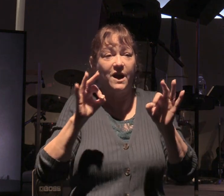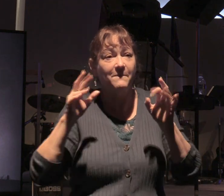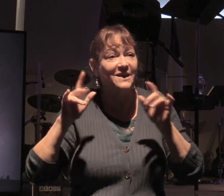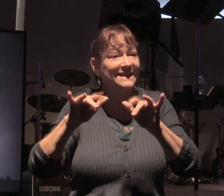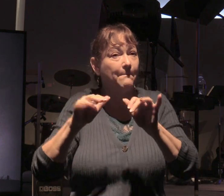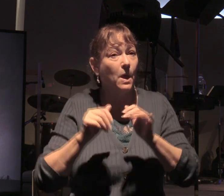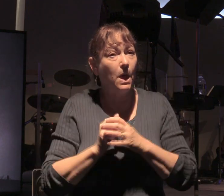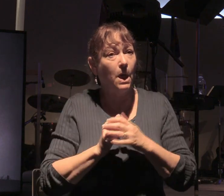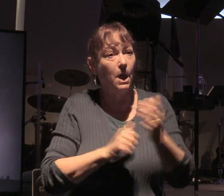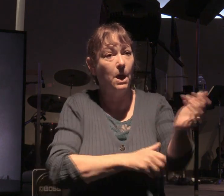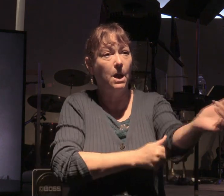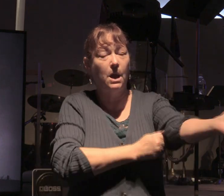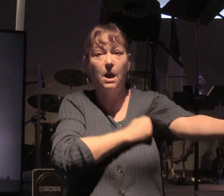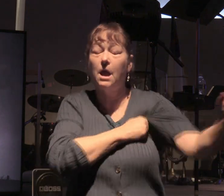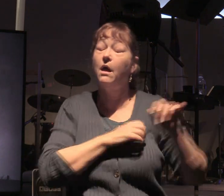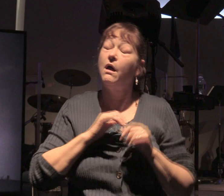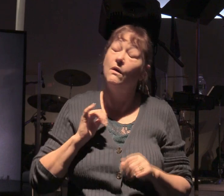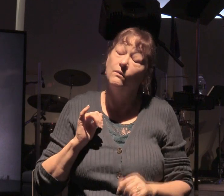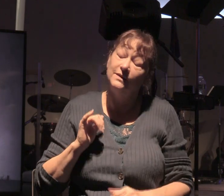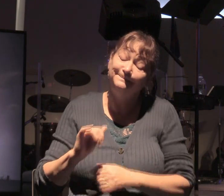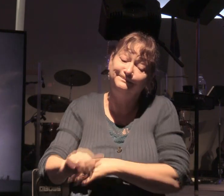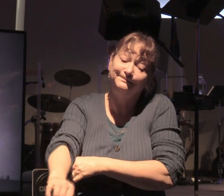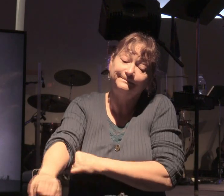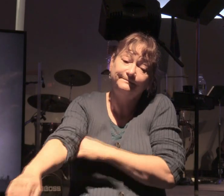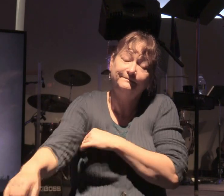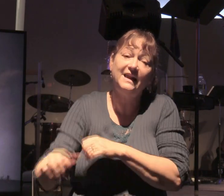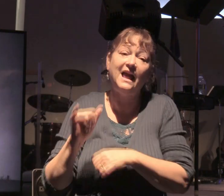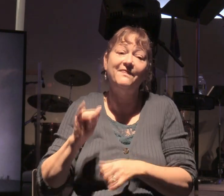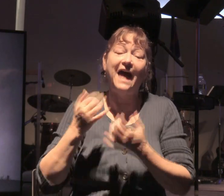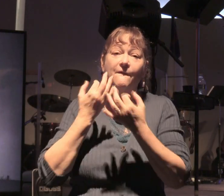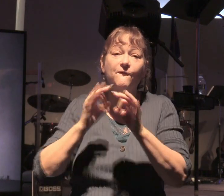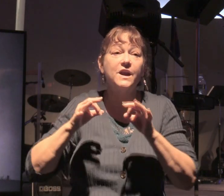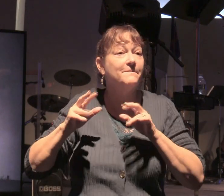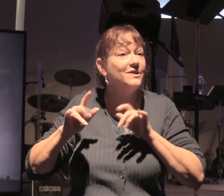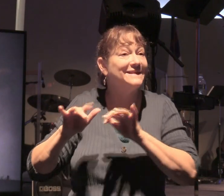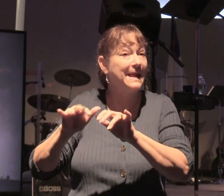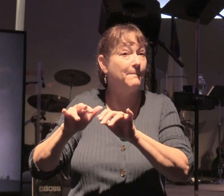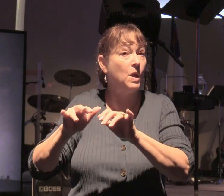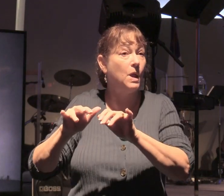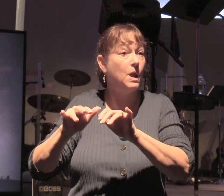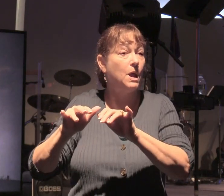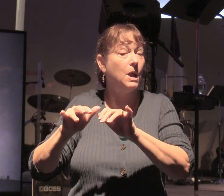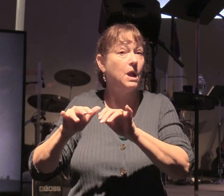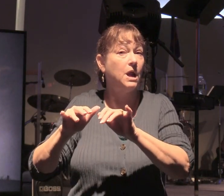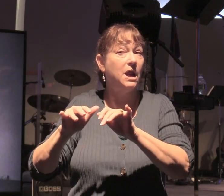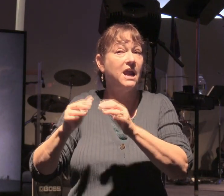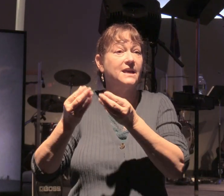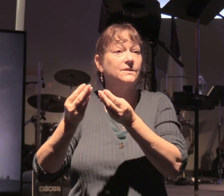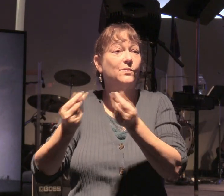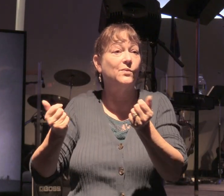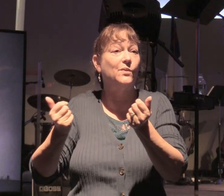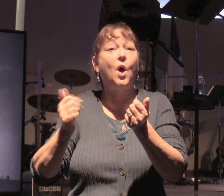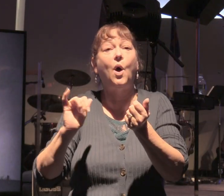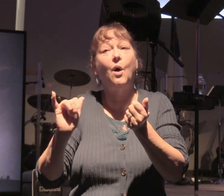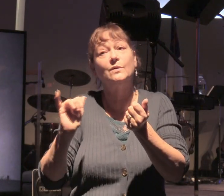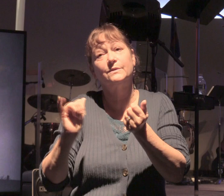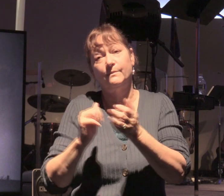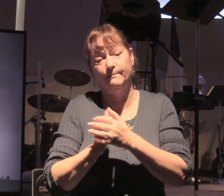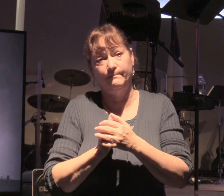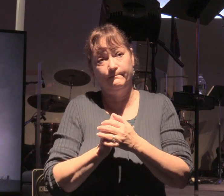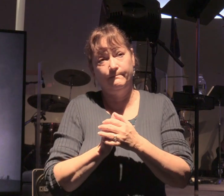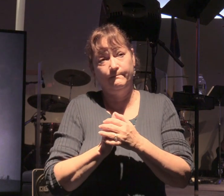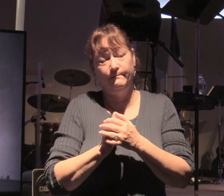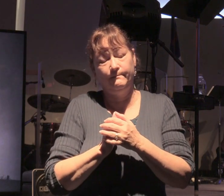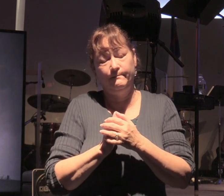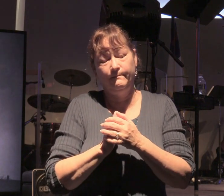assemble. Well, that freedom to assemble is quickly eroding also. Not